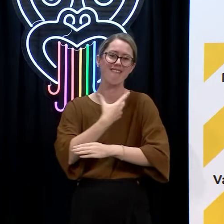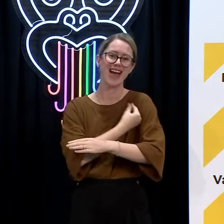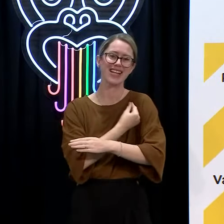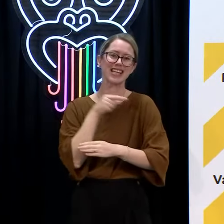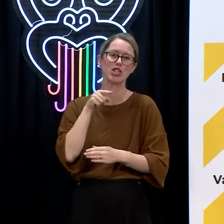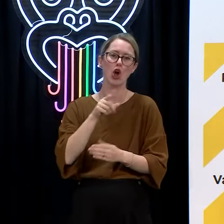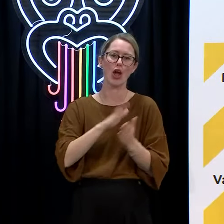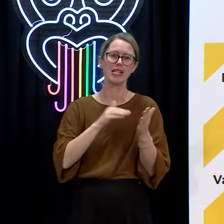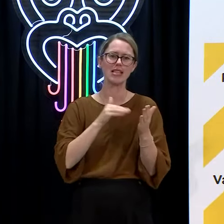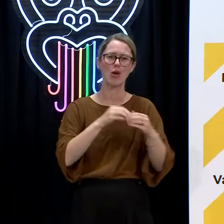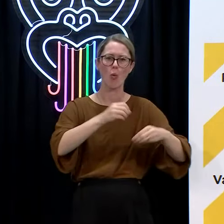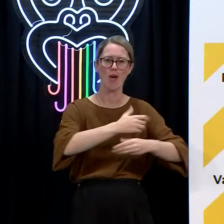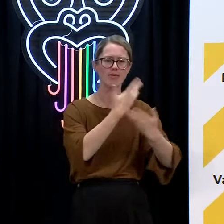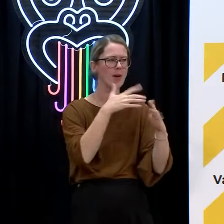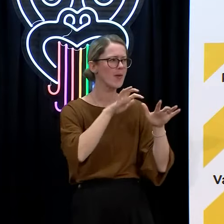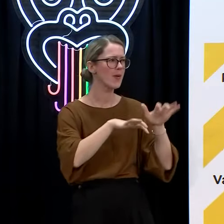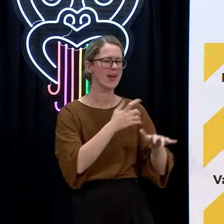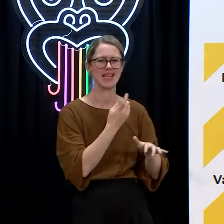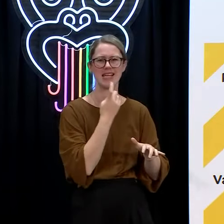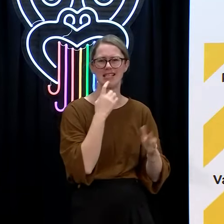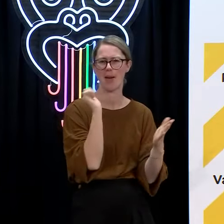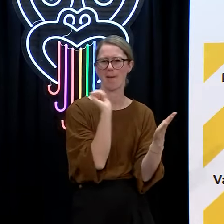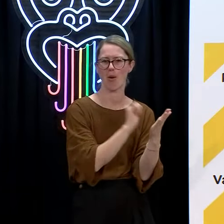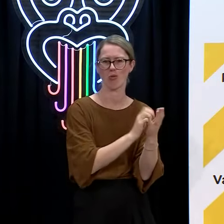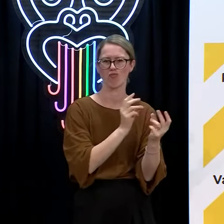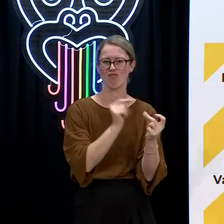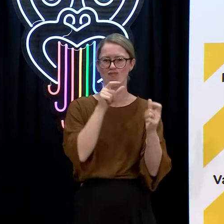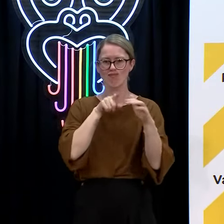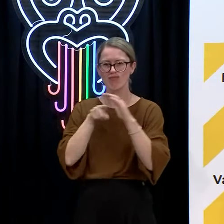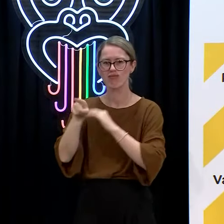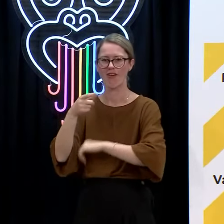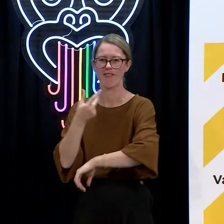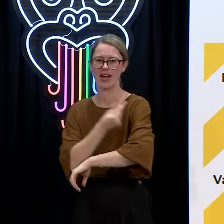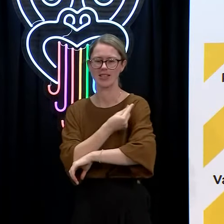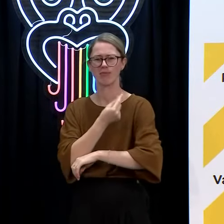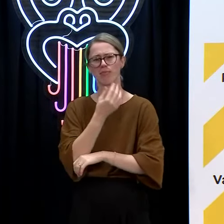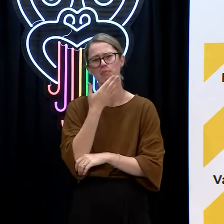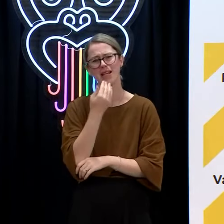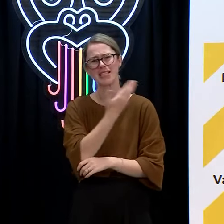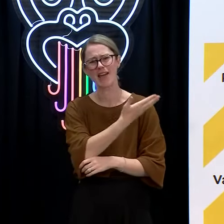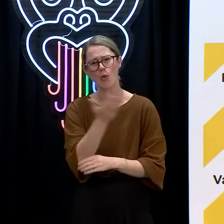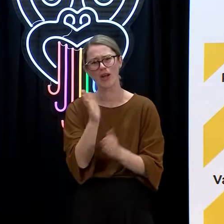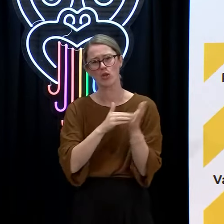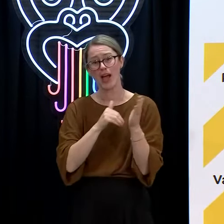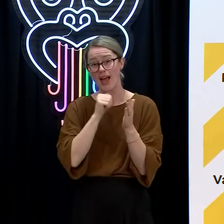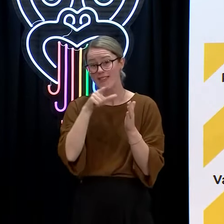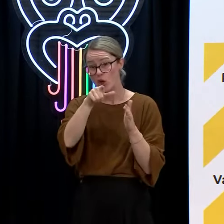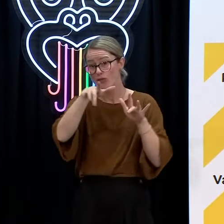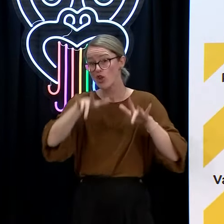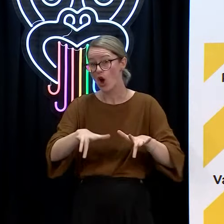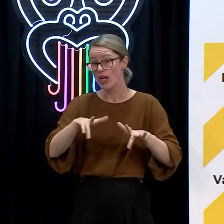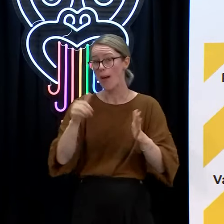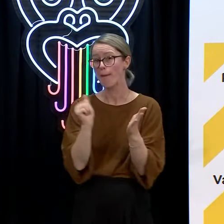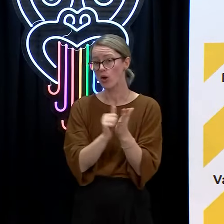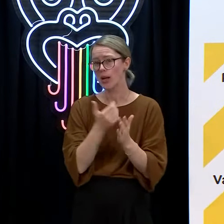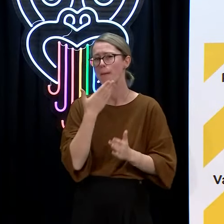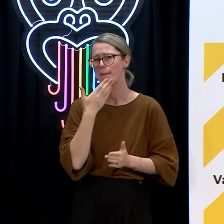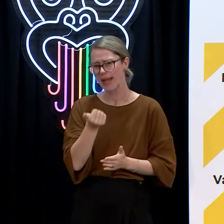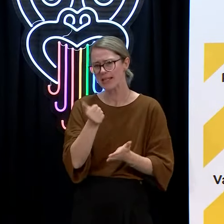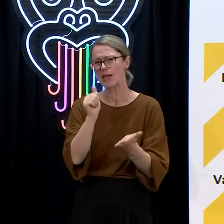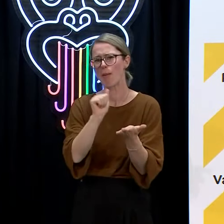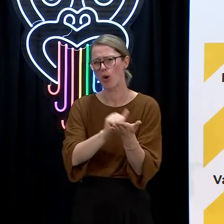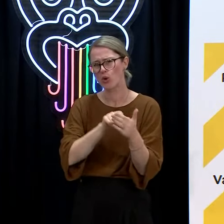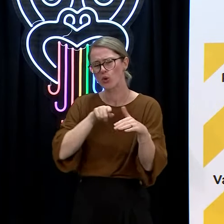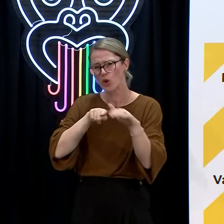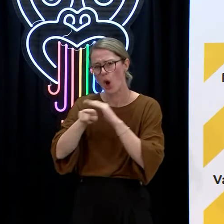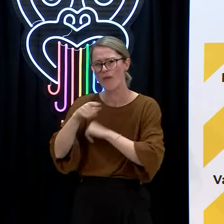Bookmyvaccine.nz is the way to do it. It's easy to do, and we are asking all New Zealanders who have not booked in to make sure that you're booking in to